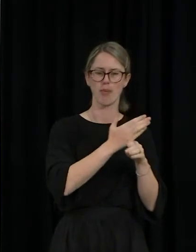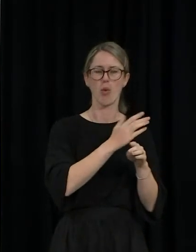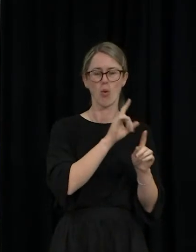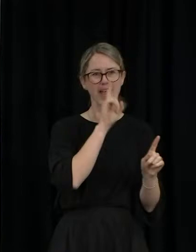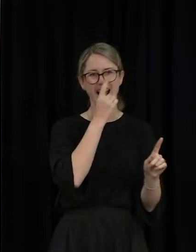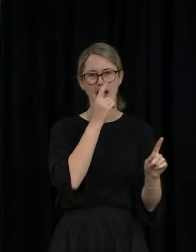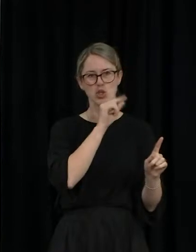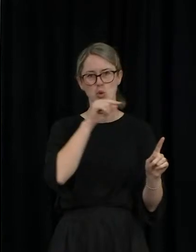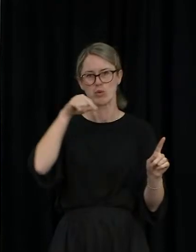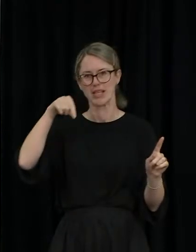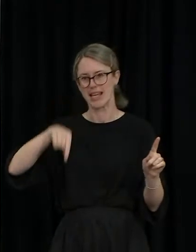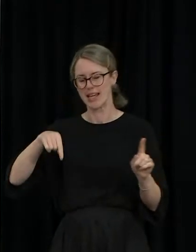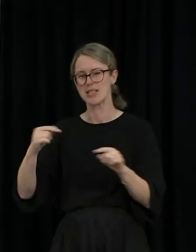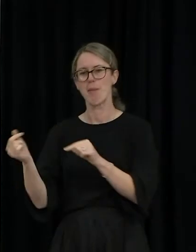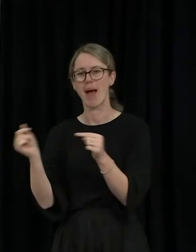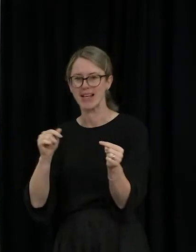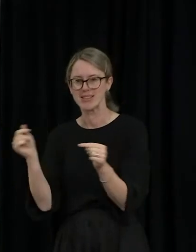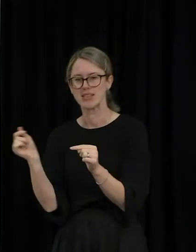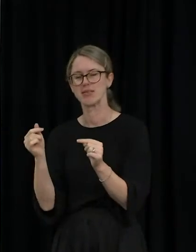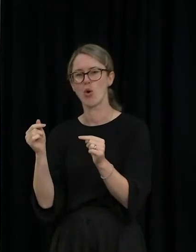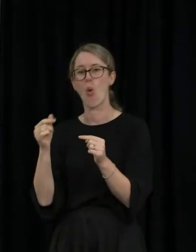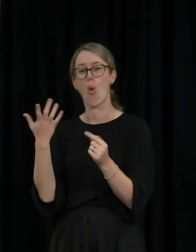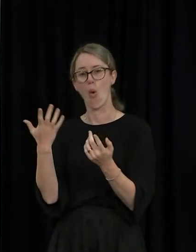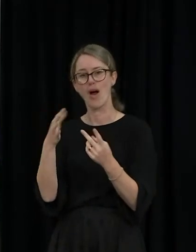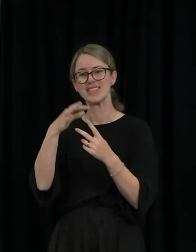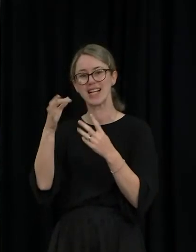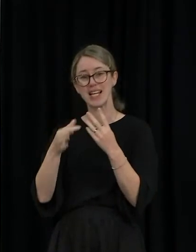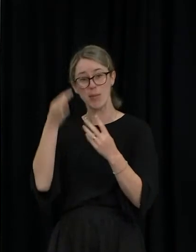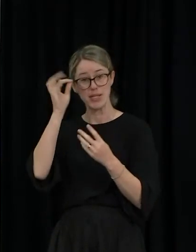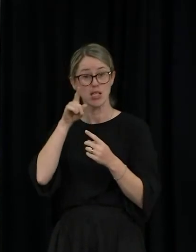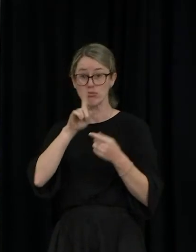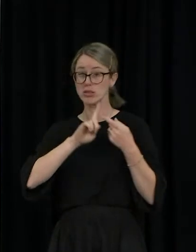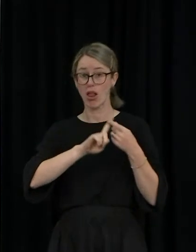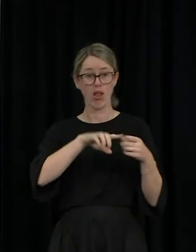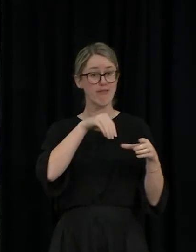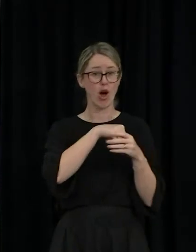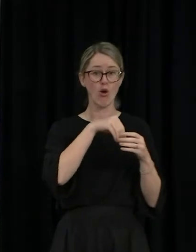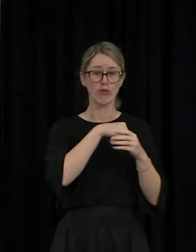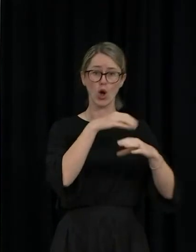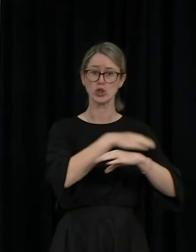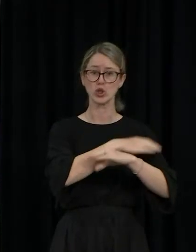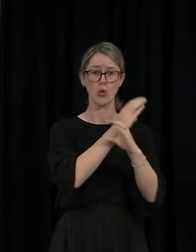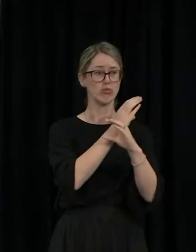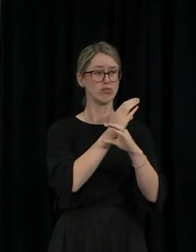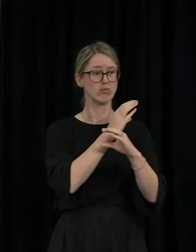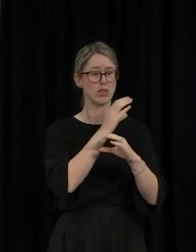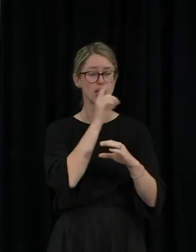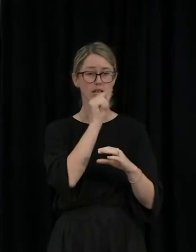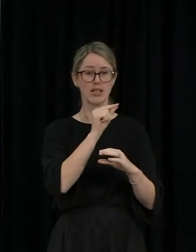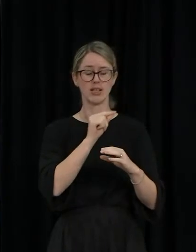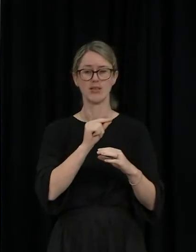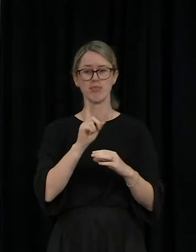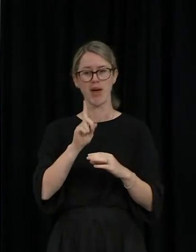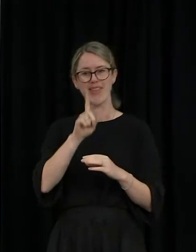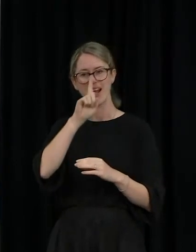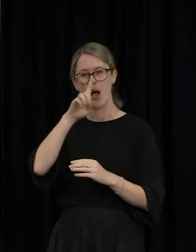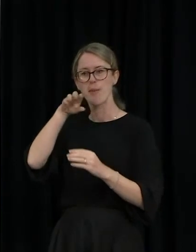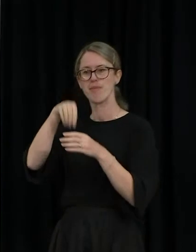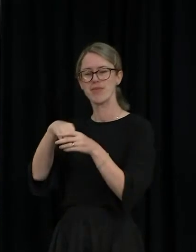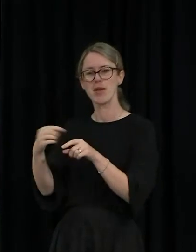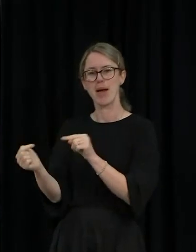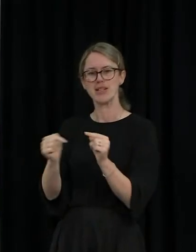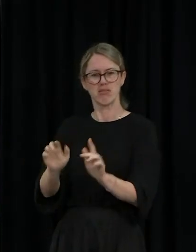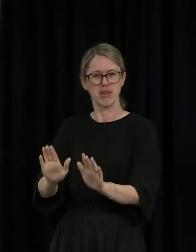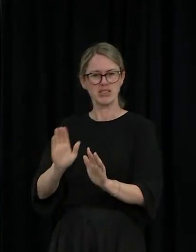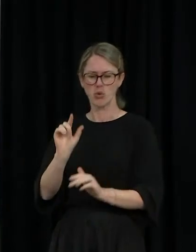can't do is participate in the debating chamber. Select committees, they're continuing to participate in because they're still operating online, but they can't be there in the